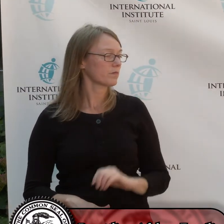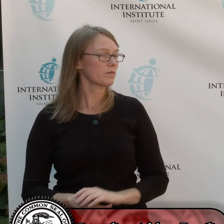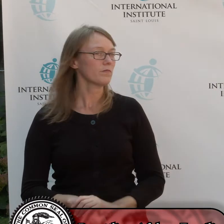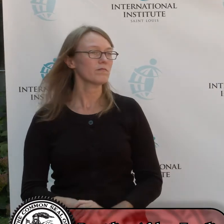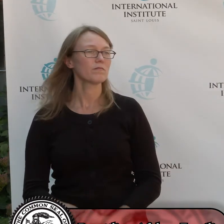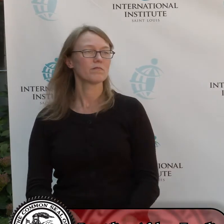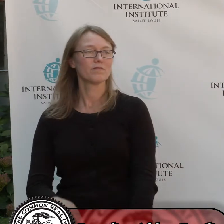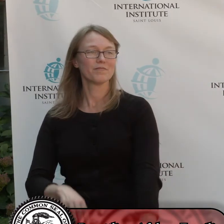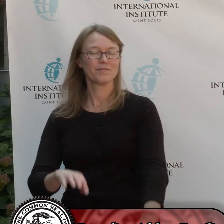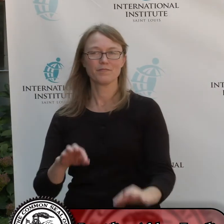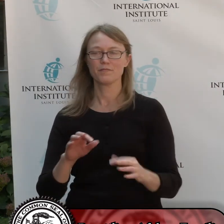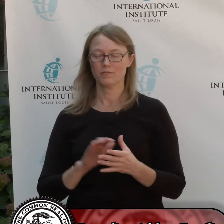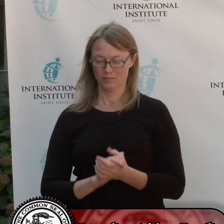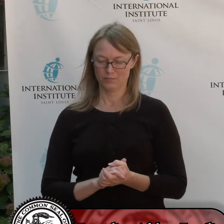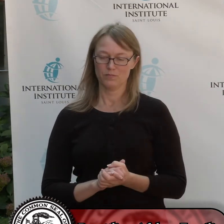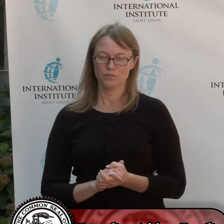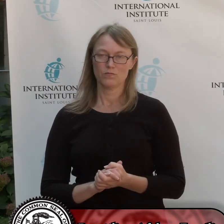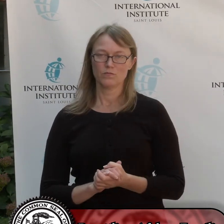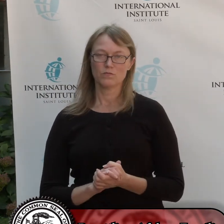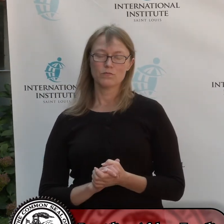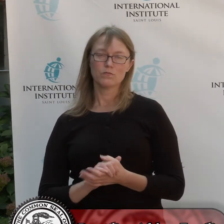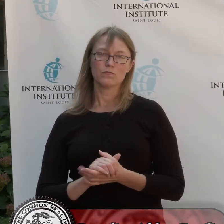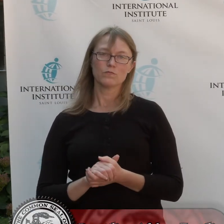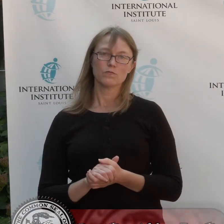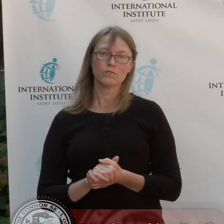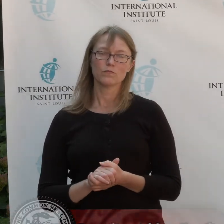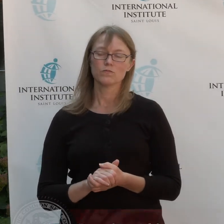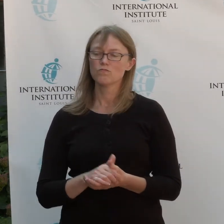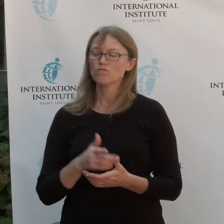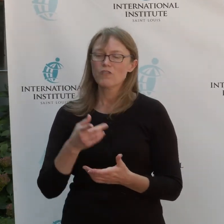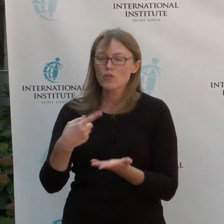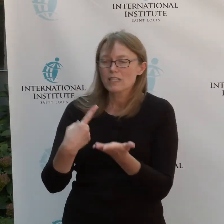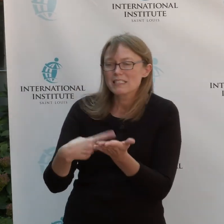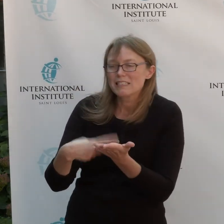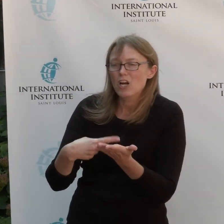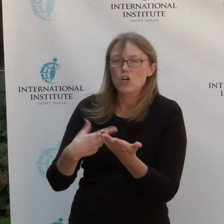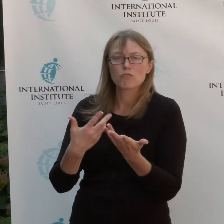First, you could outline what will be done in terms of getting jobs for